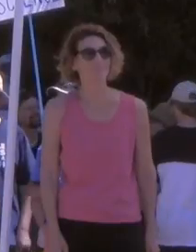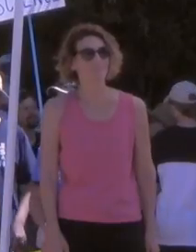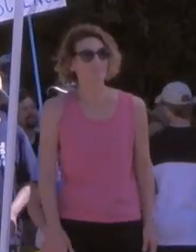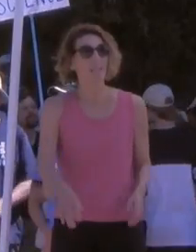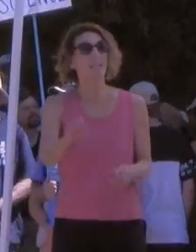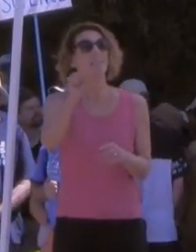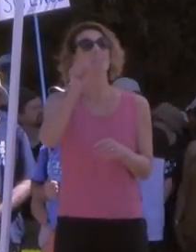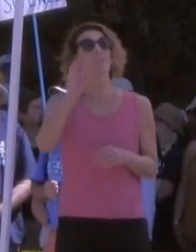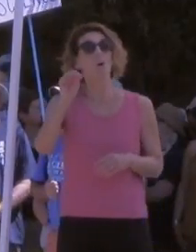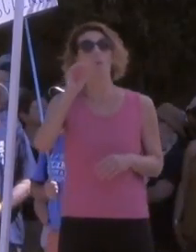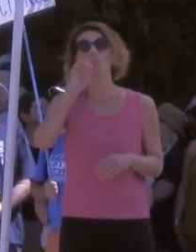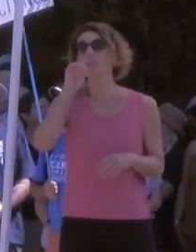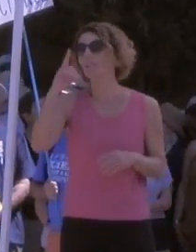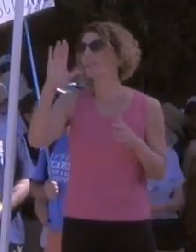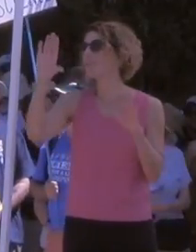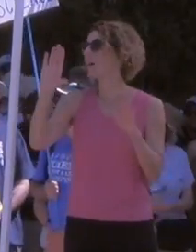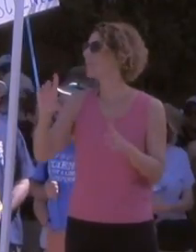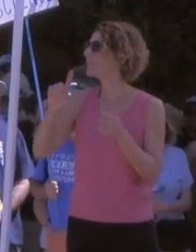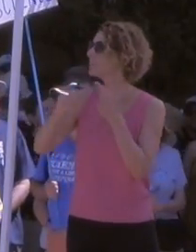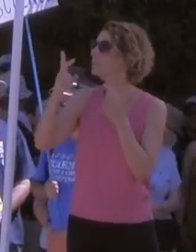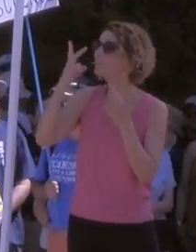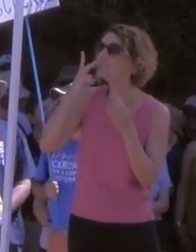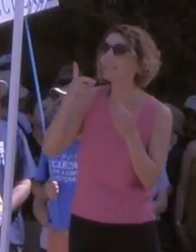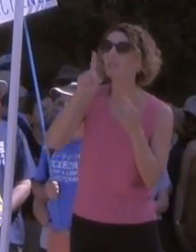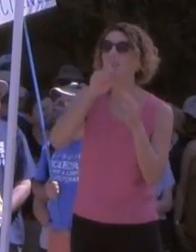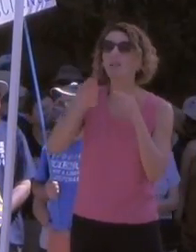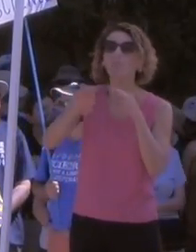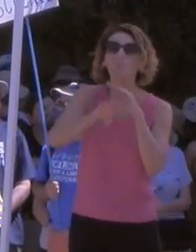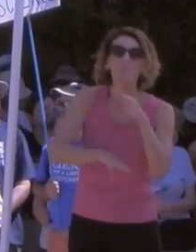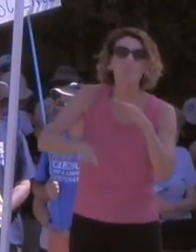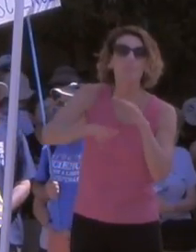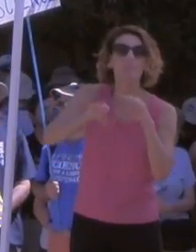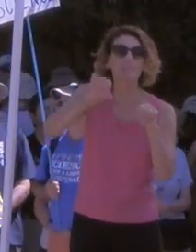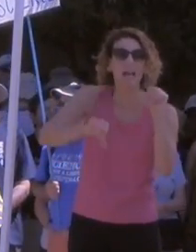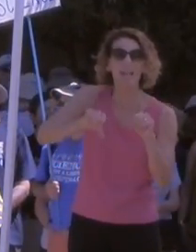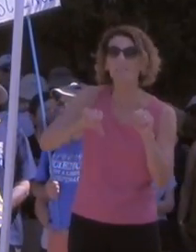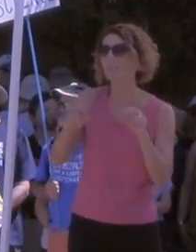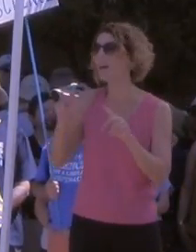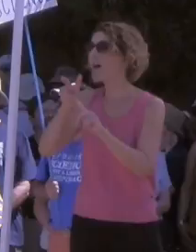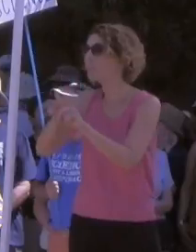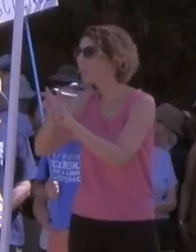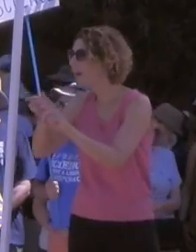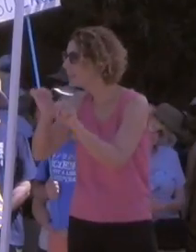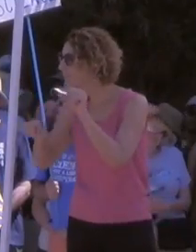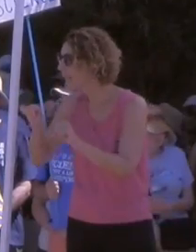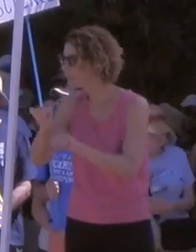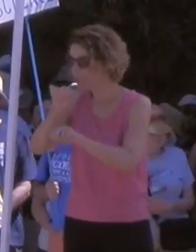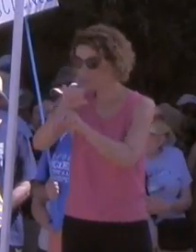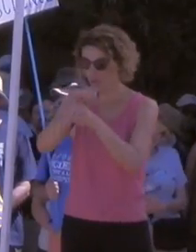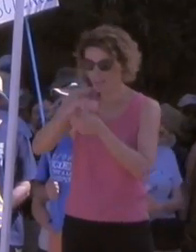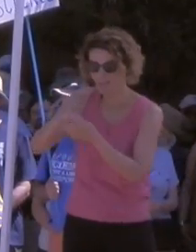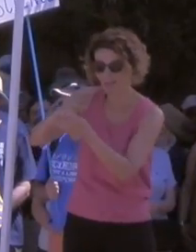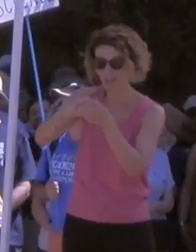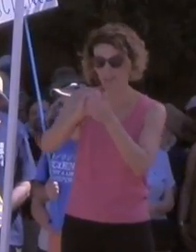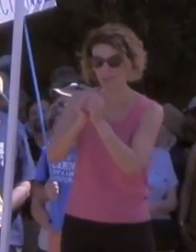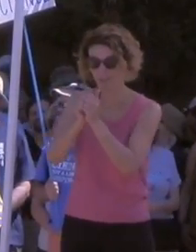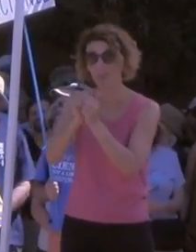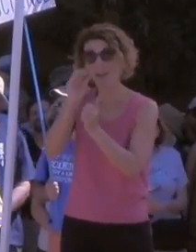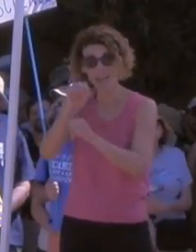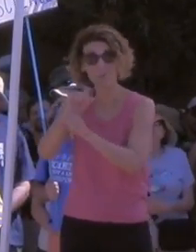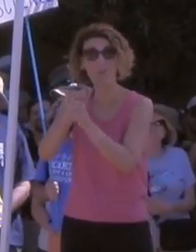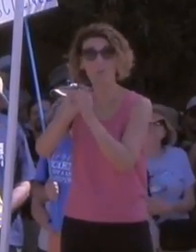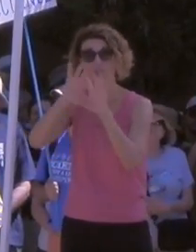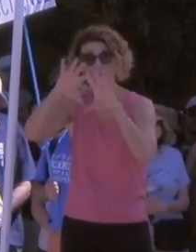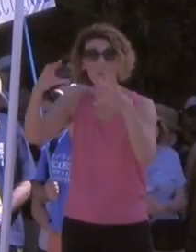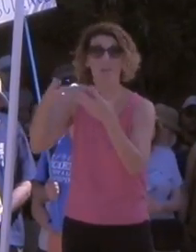So it's just wonderful to see fundamental and applied science working together, working with all of society. And I want to